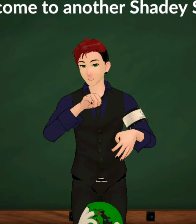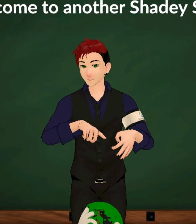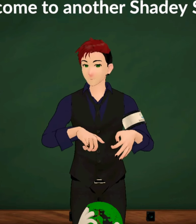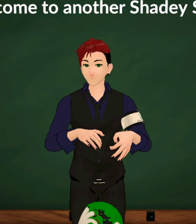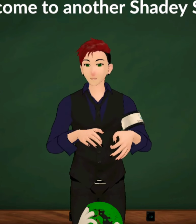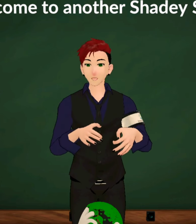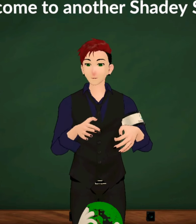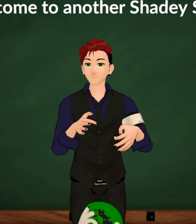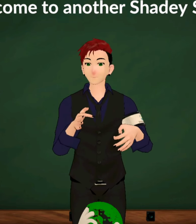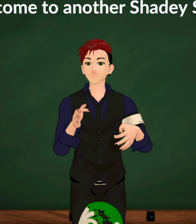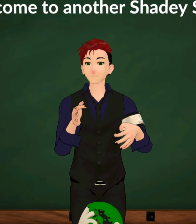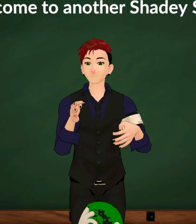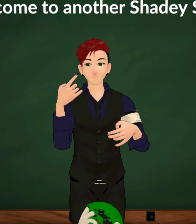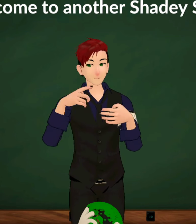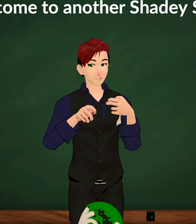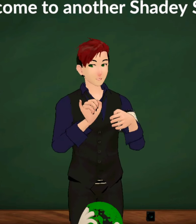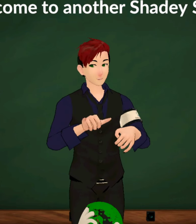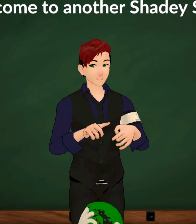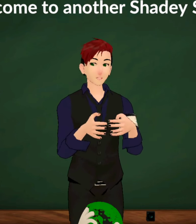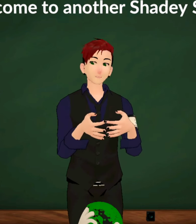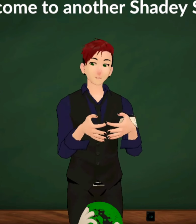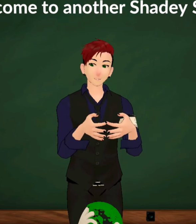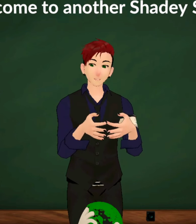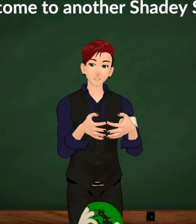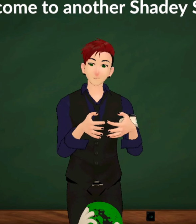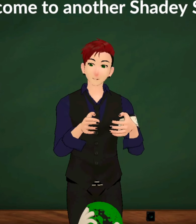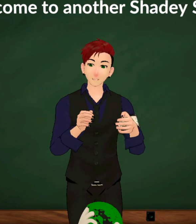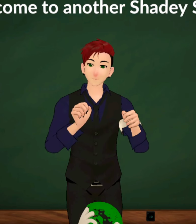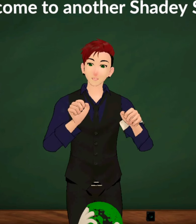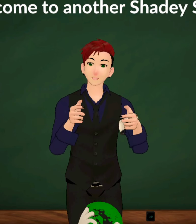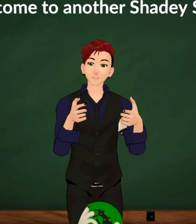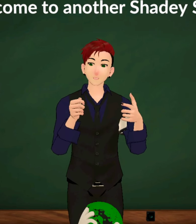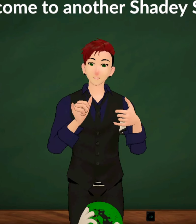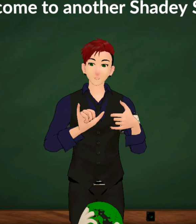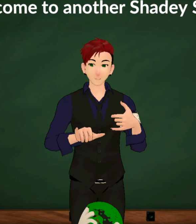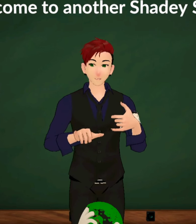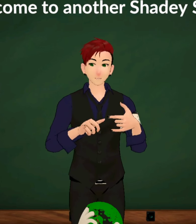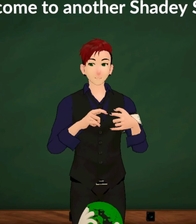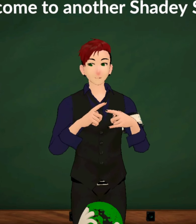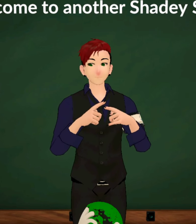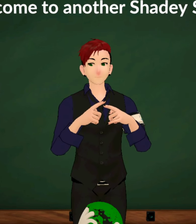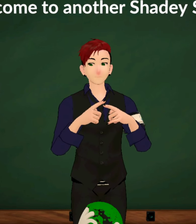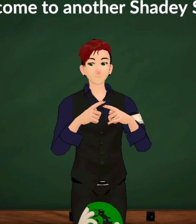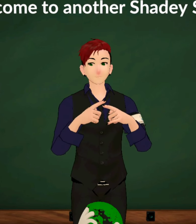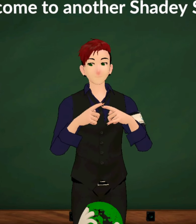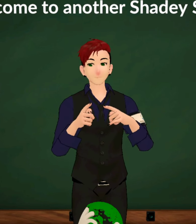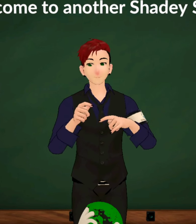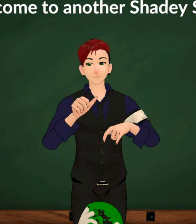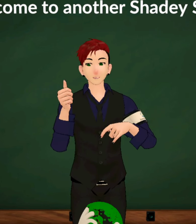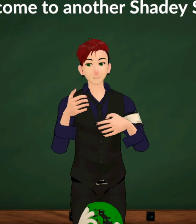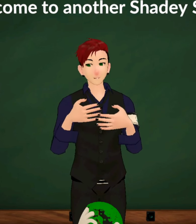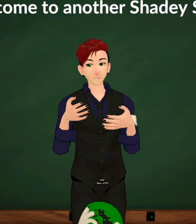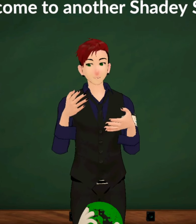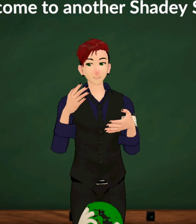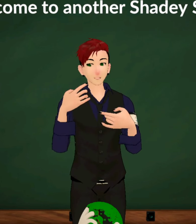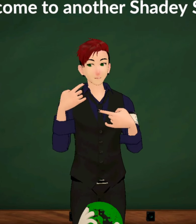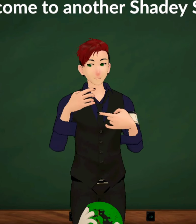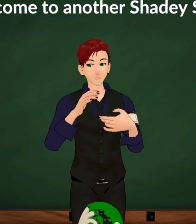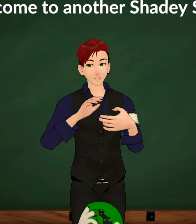love. And I thought about that, and I was like, I could do that. But there's another thing that I've been wanting to